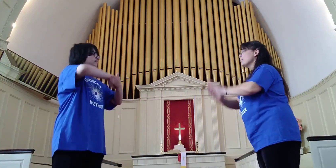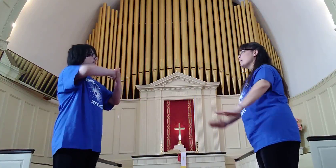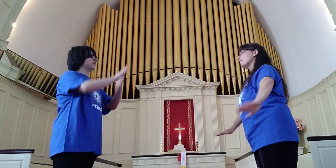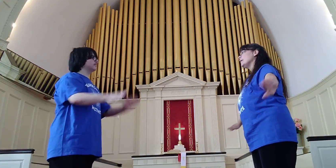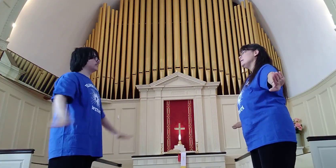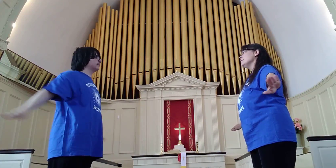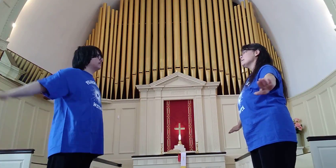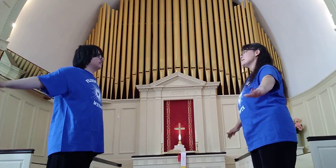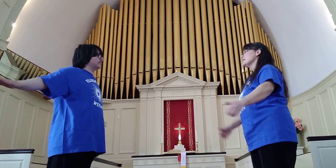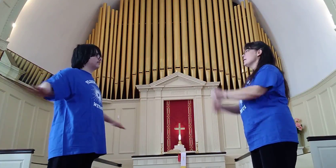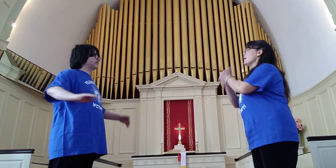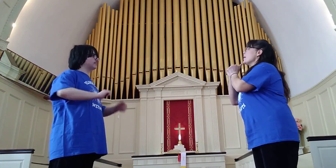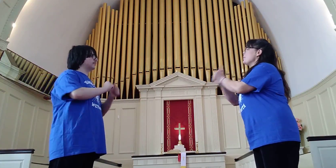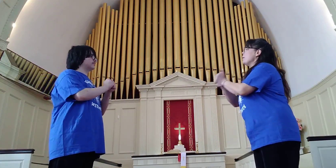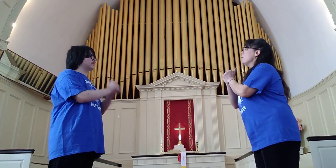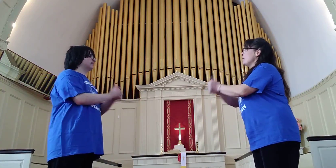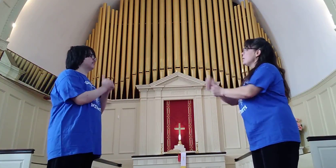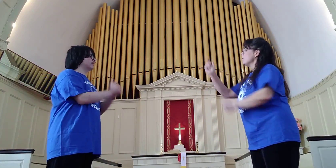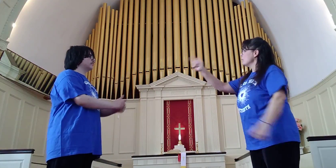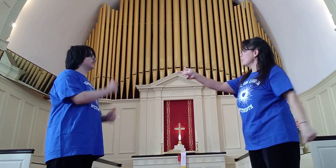Peace. Be with. You.